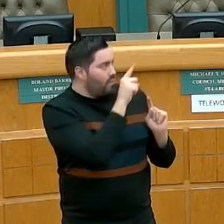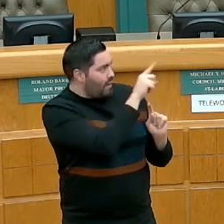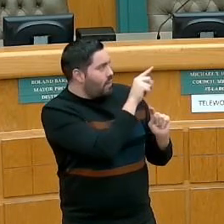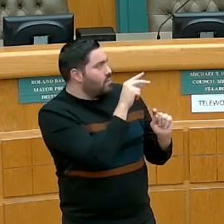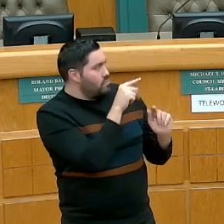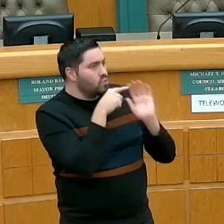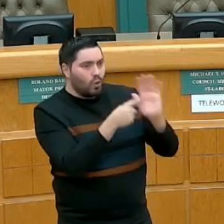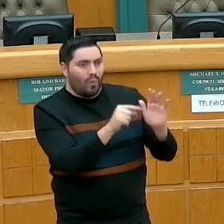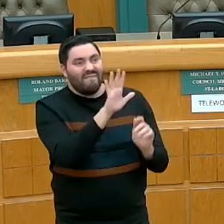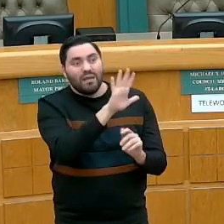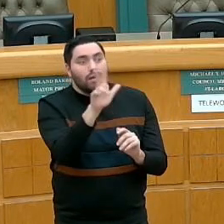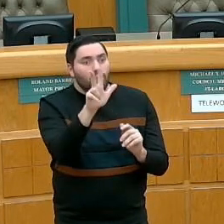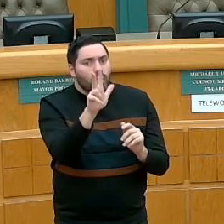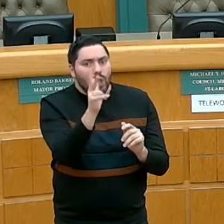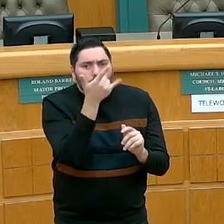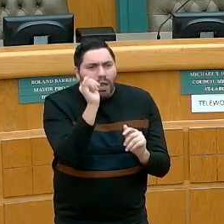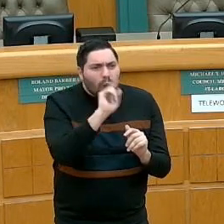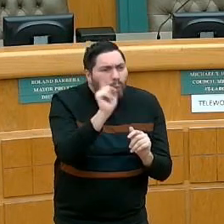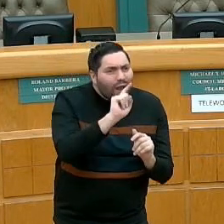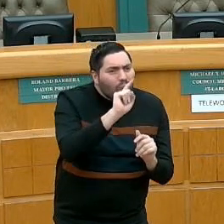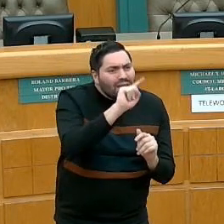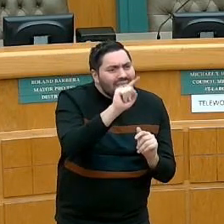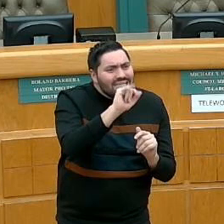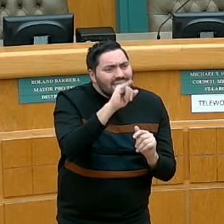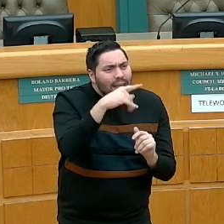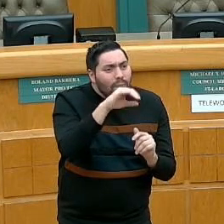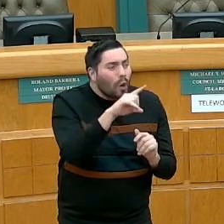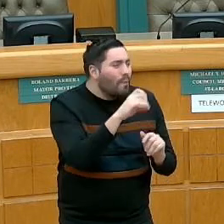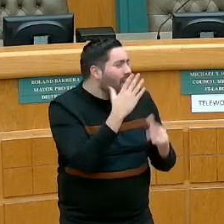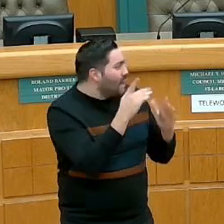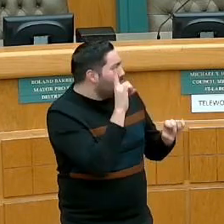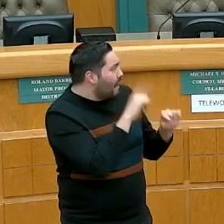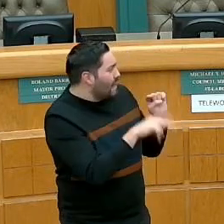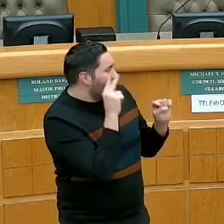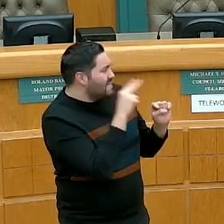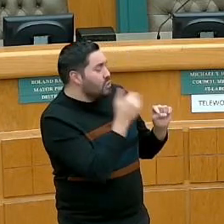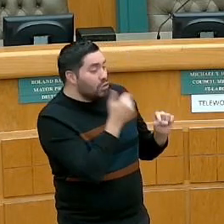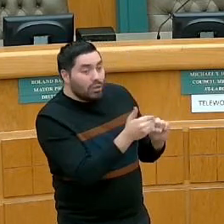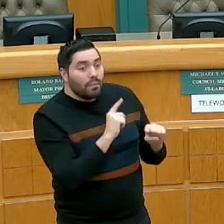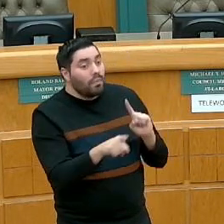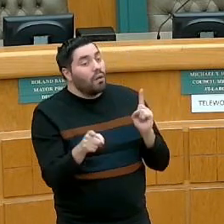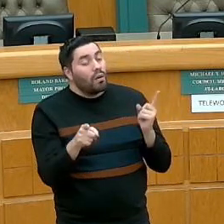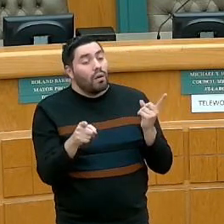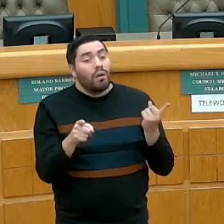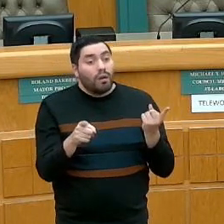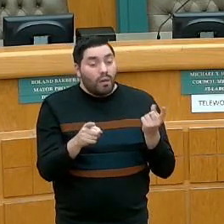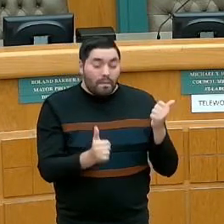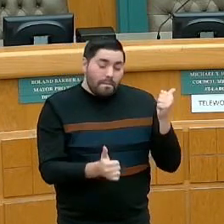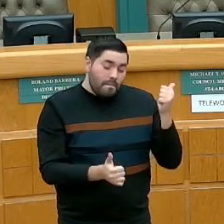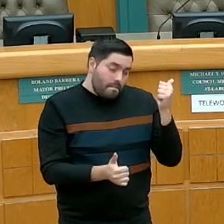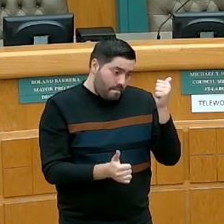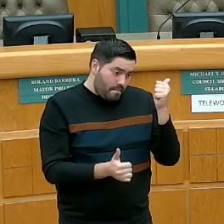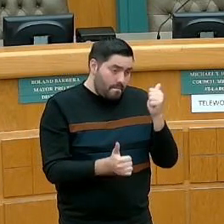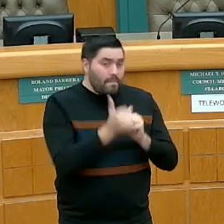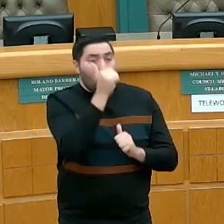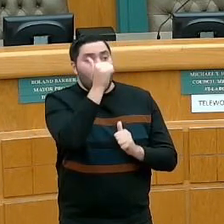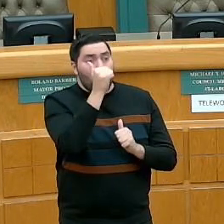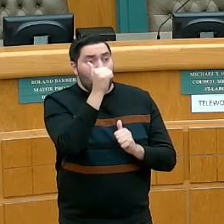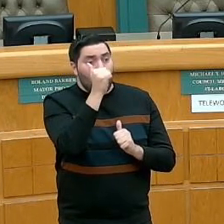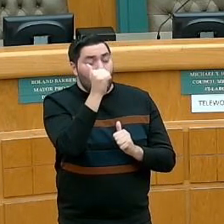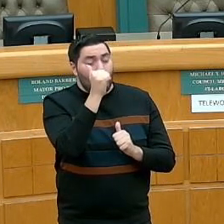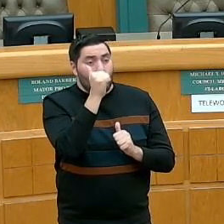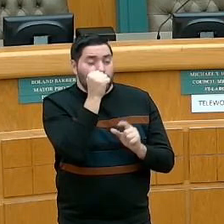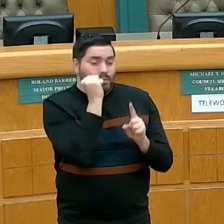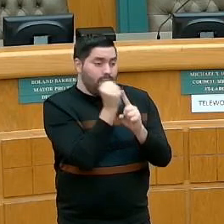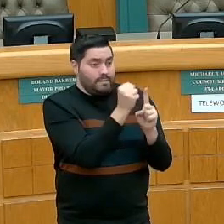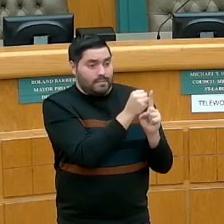the 53 cases. So you probably can't see it that well from here, but the key thing is that the majority of the